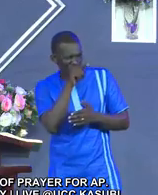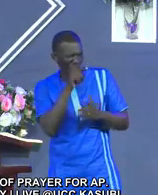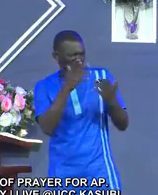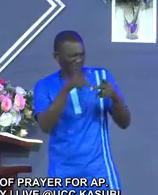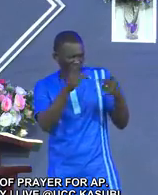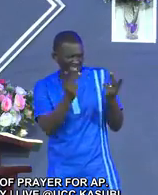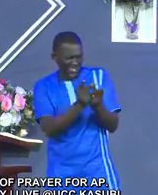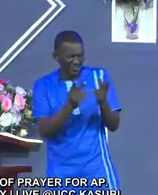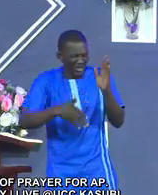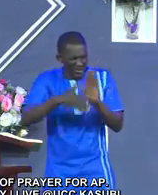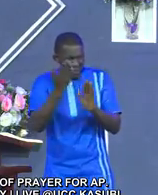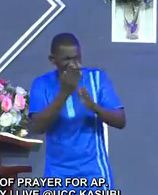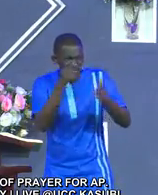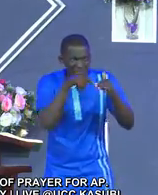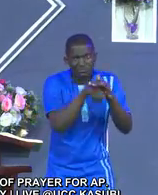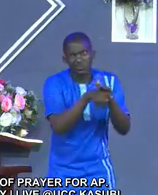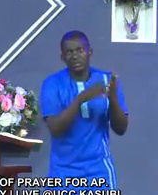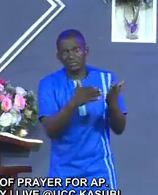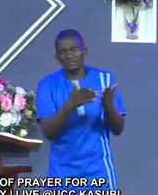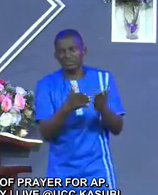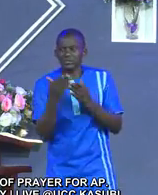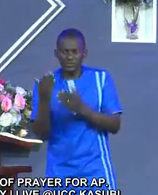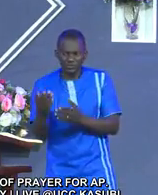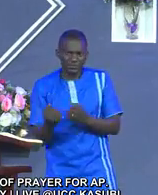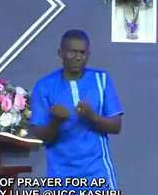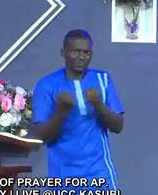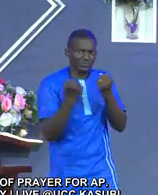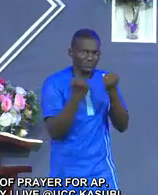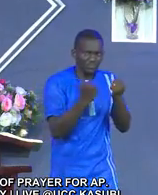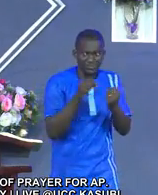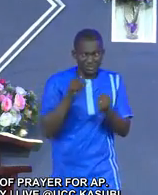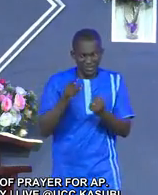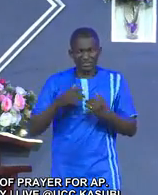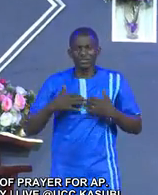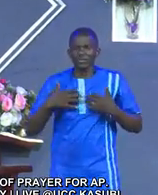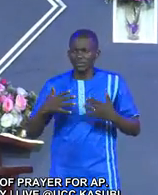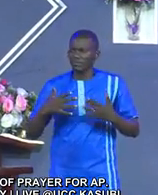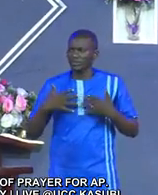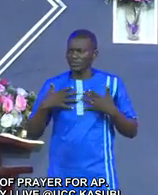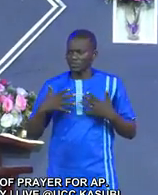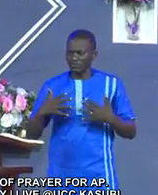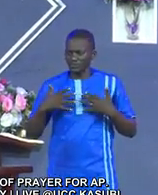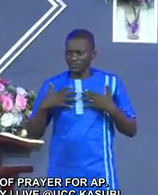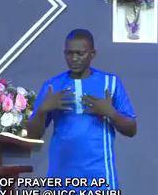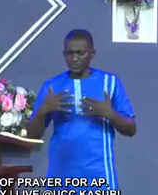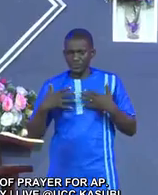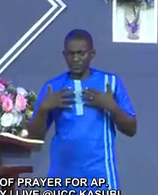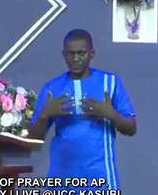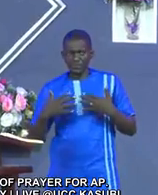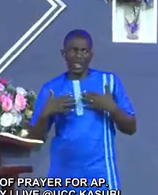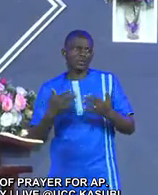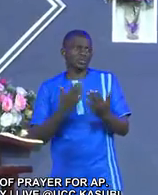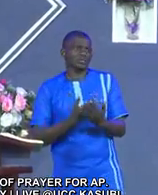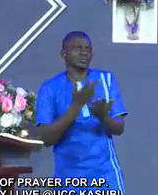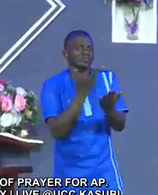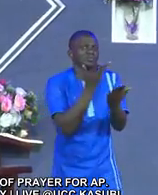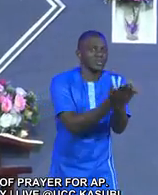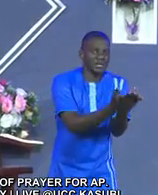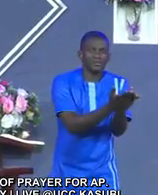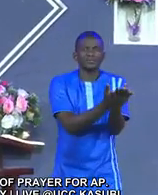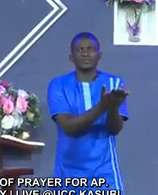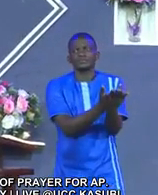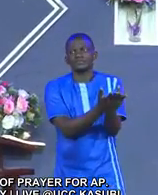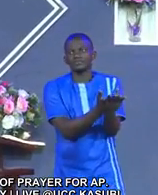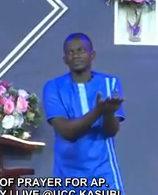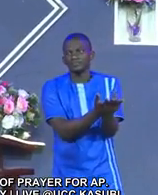enough, I knew the casualty because I once worked there. We got there and she was still breathing. And she was